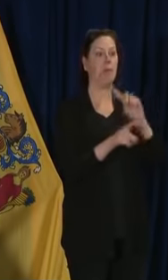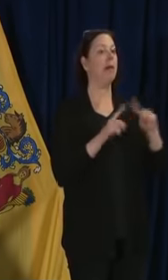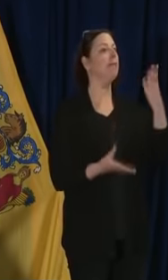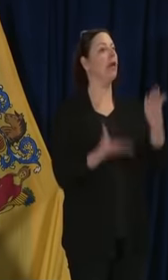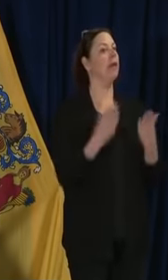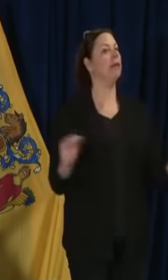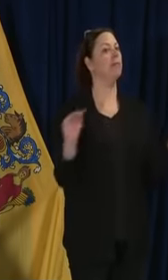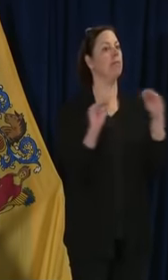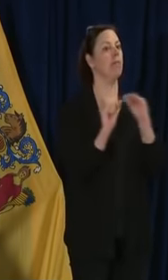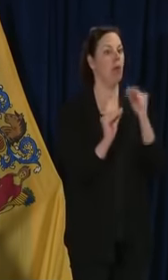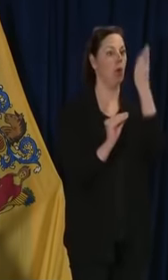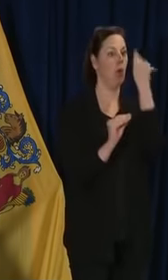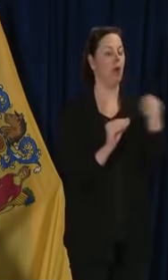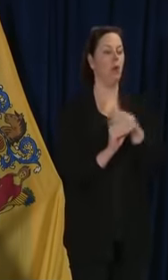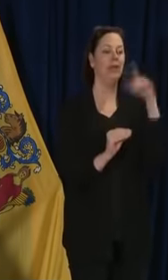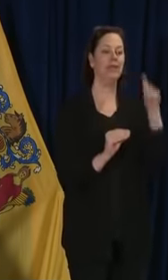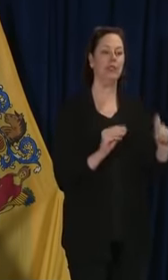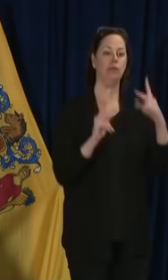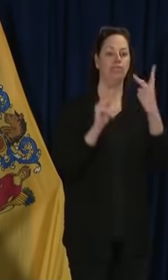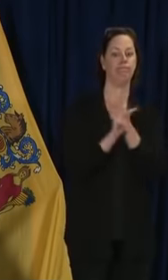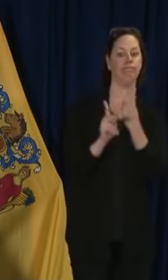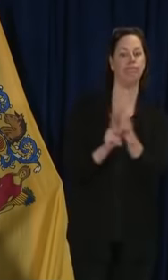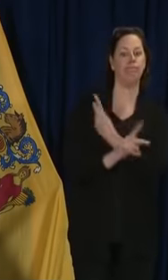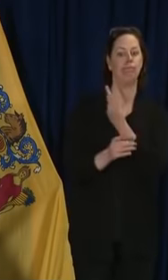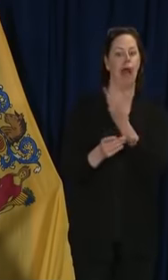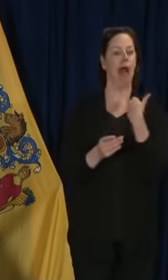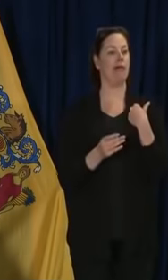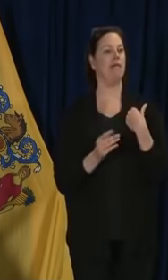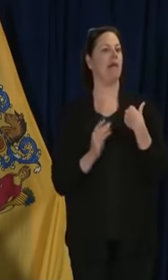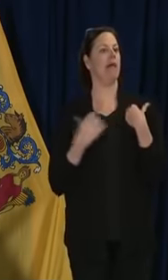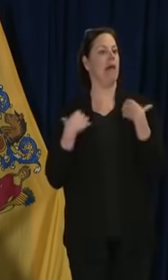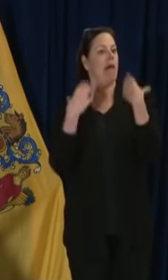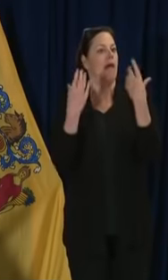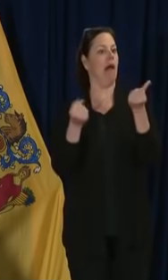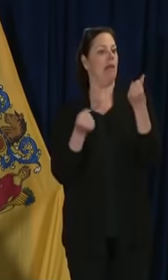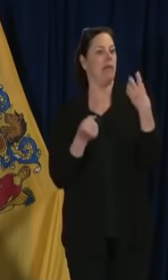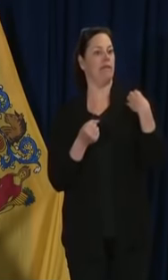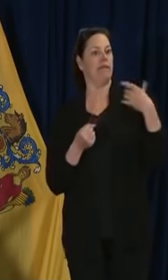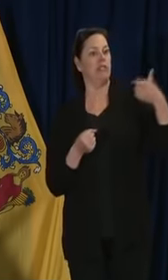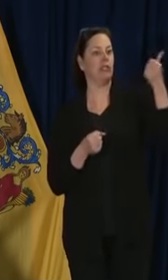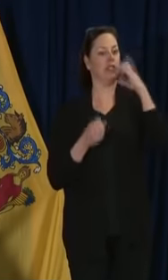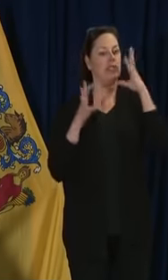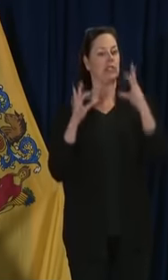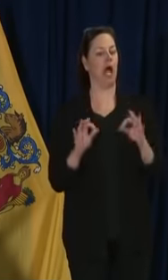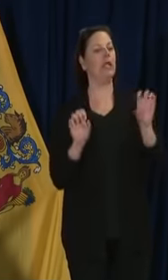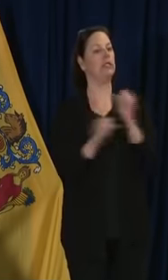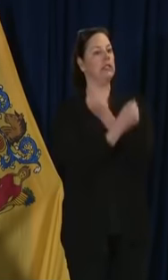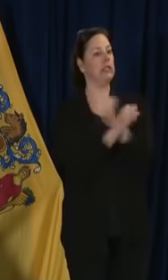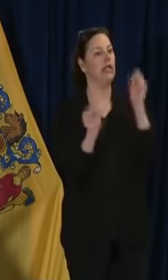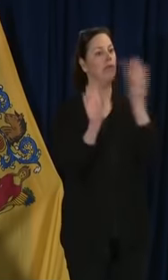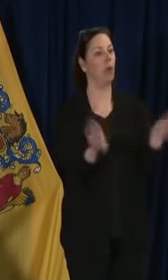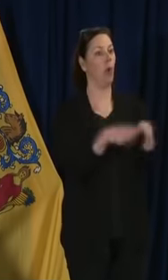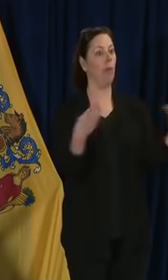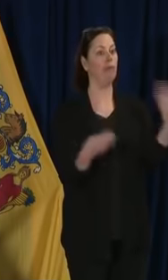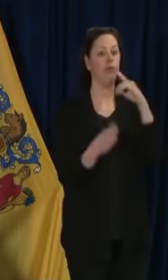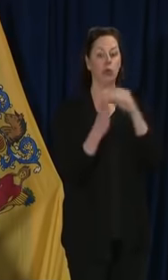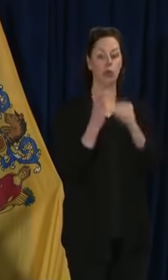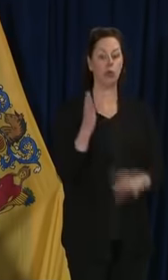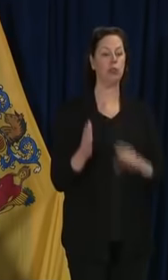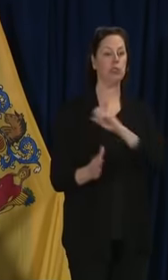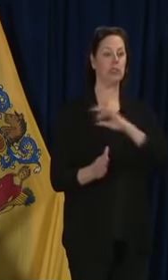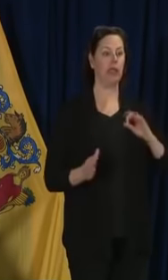until such time as it is deemed by health officials to be safe for them to reopen to students and staff and for